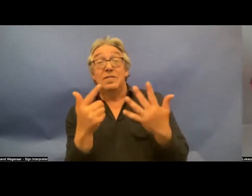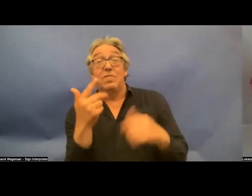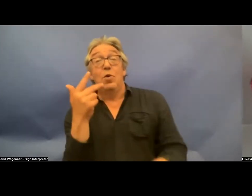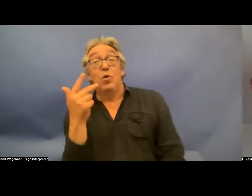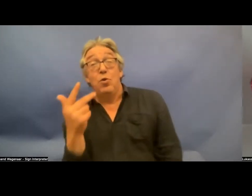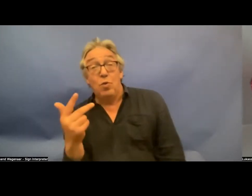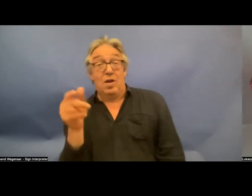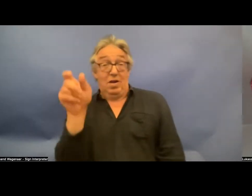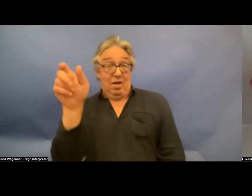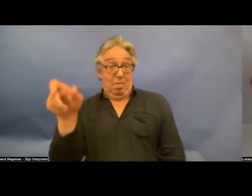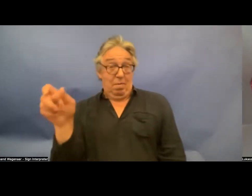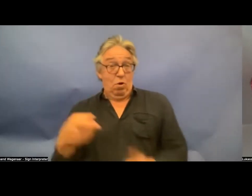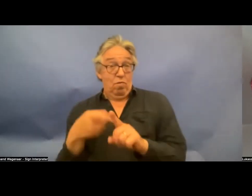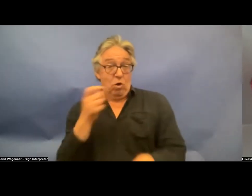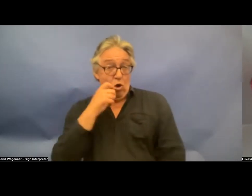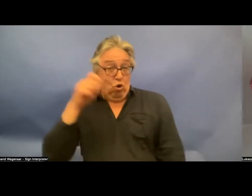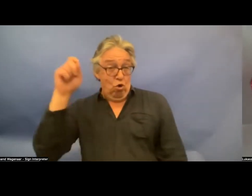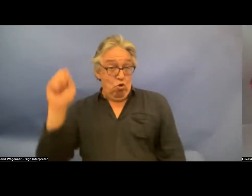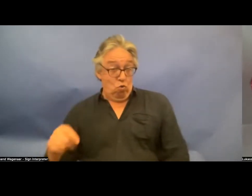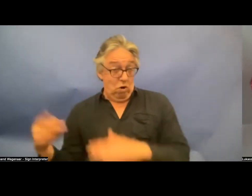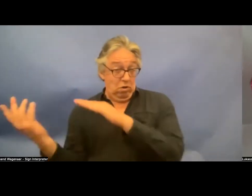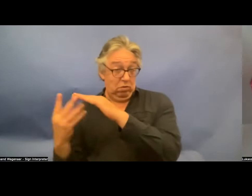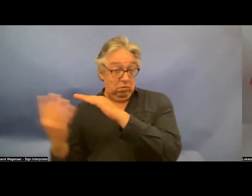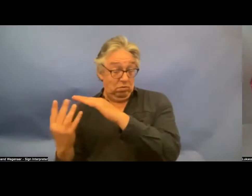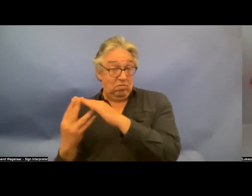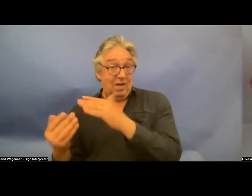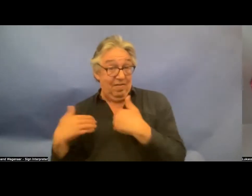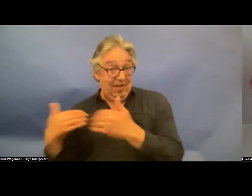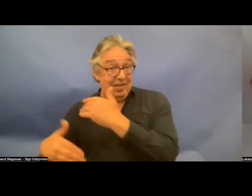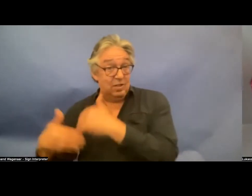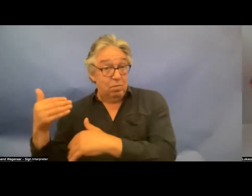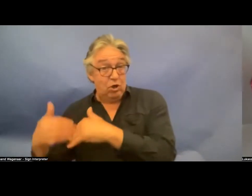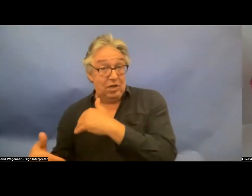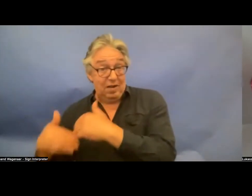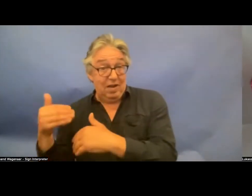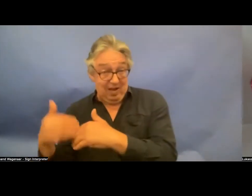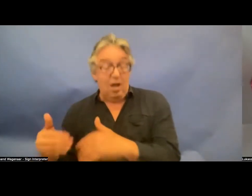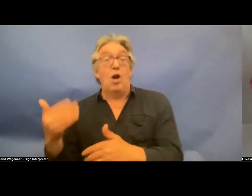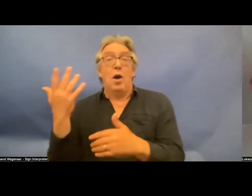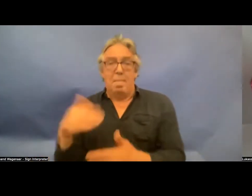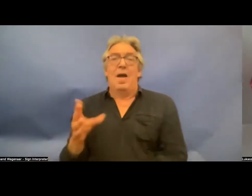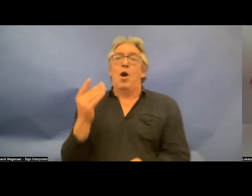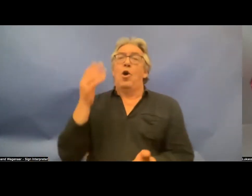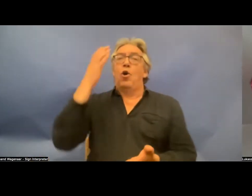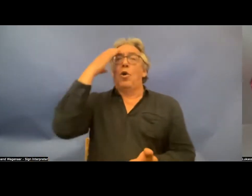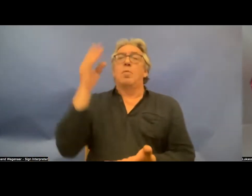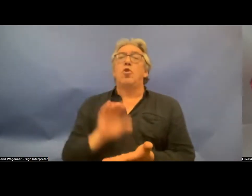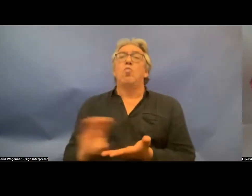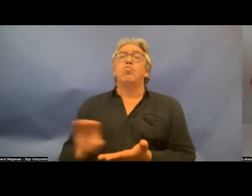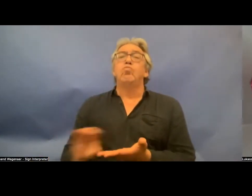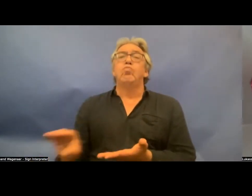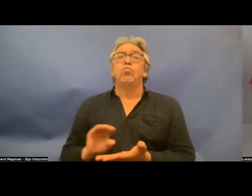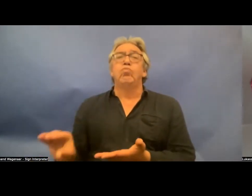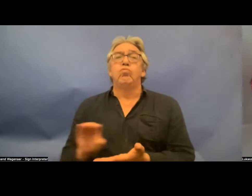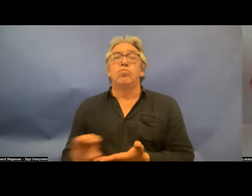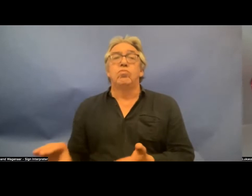from the Ukrainian refugees with disabilities benefited from this support. Neither this rehabilitation